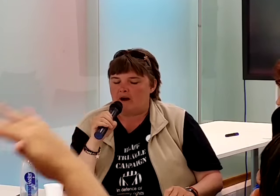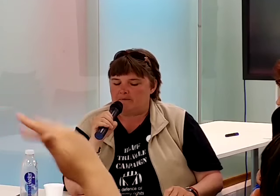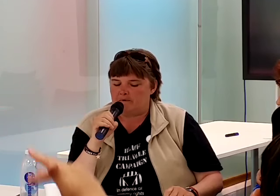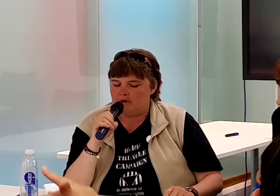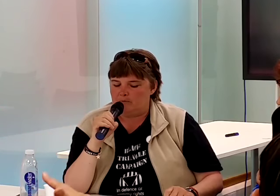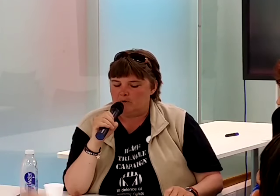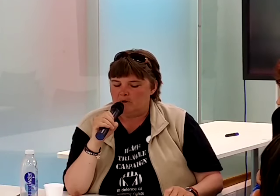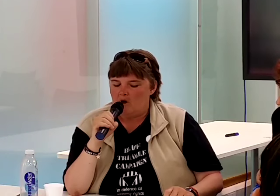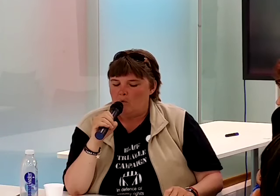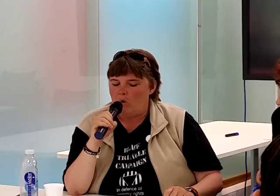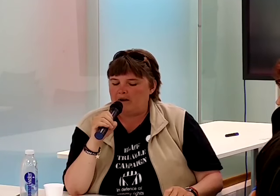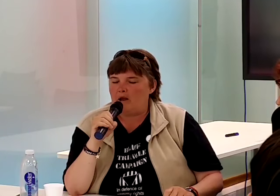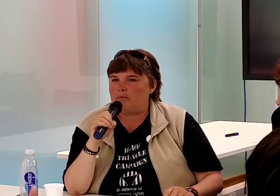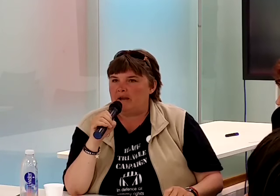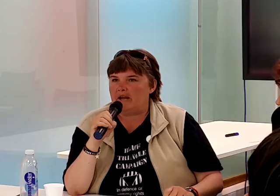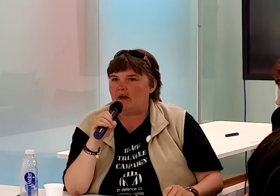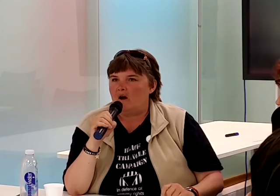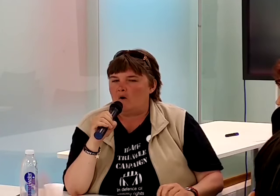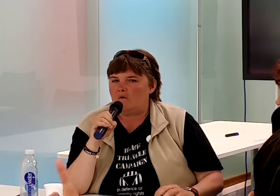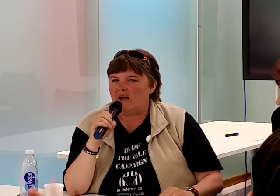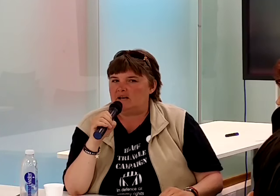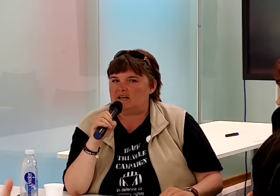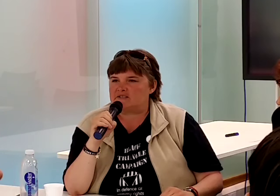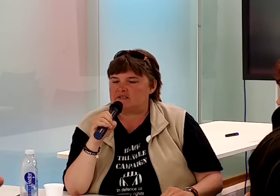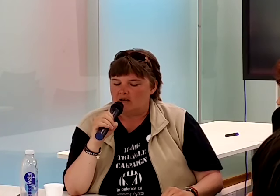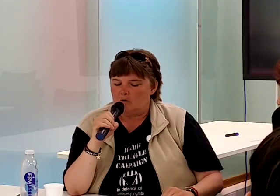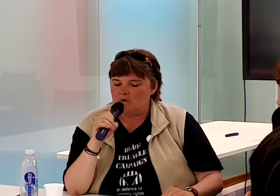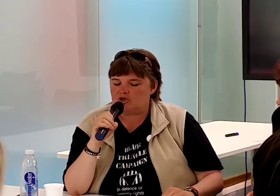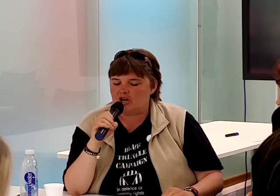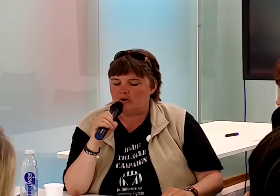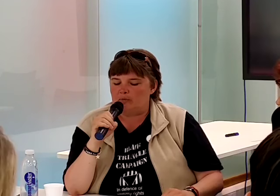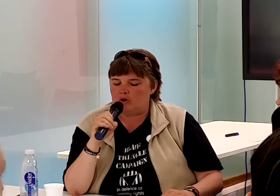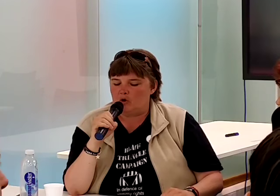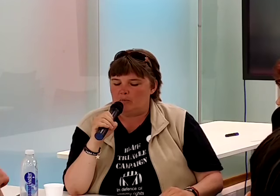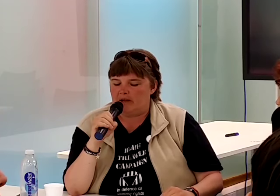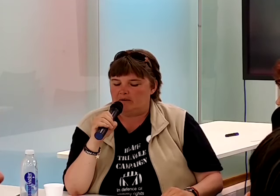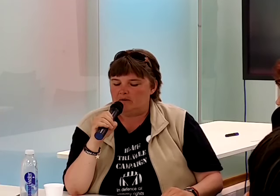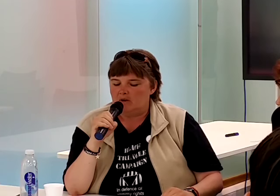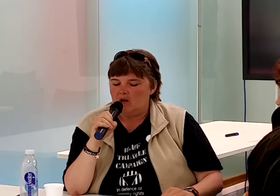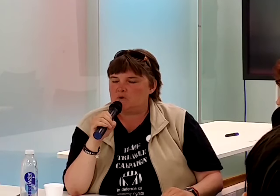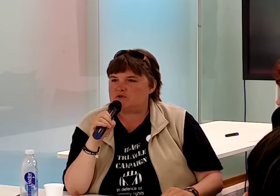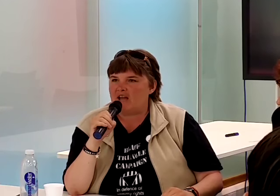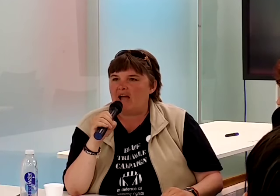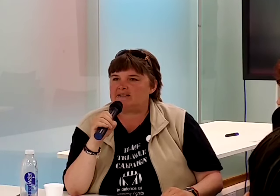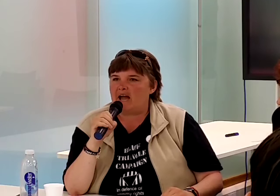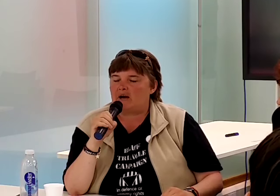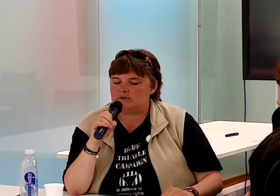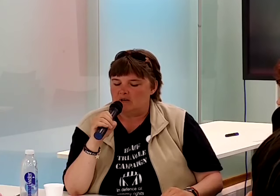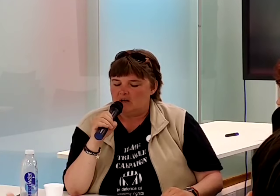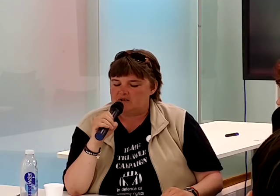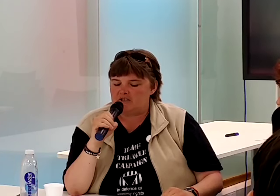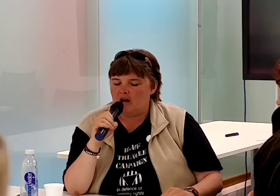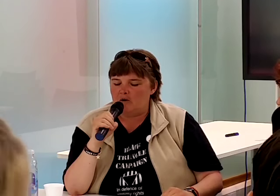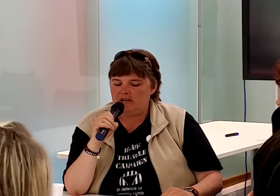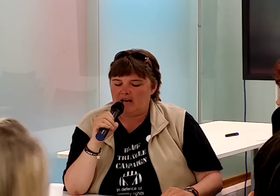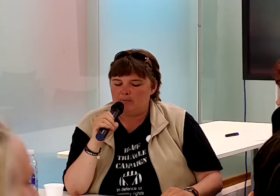prepared to fight for them. One MP on that list was Jeremy Corbyn, who stands out as the only